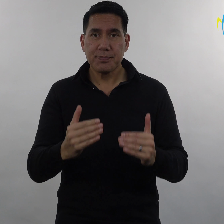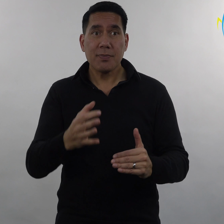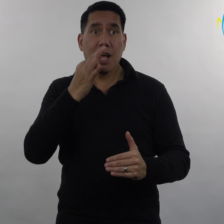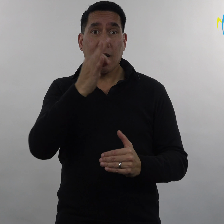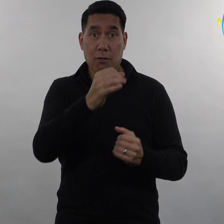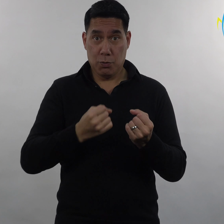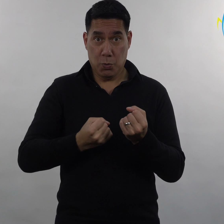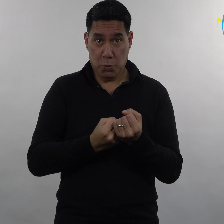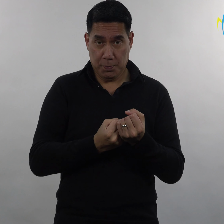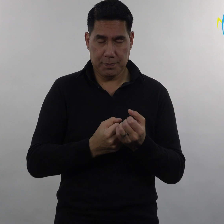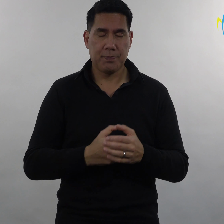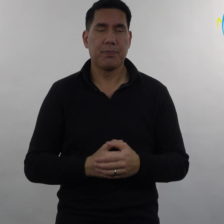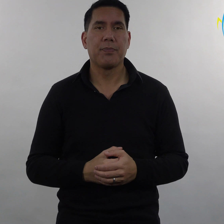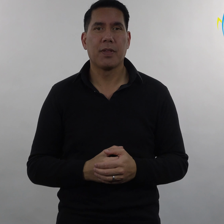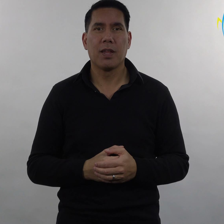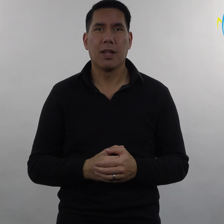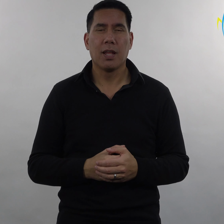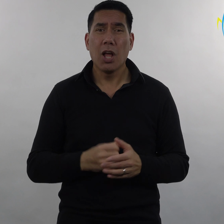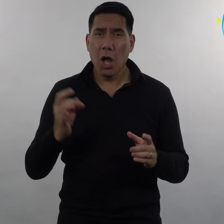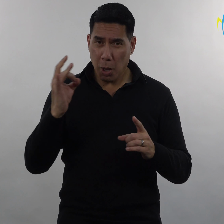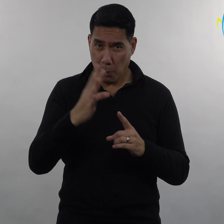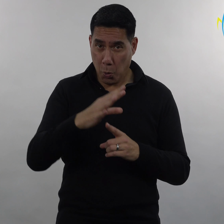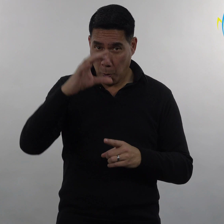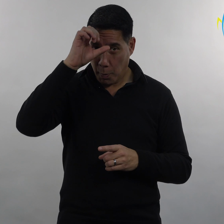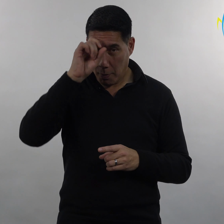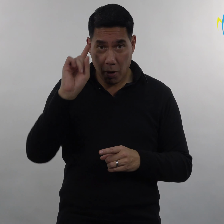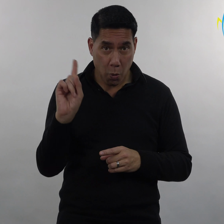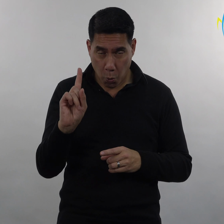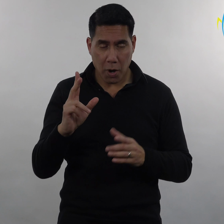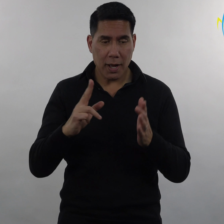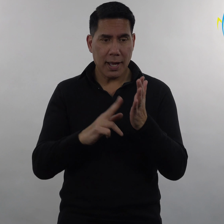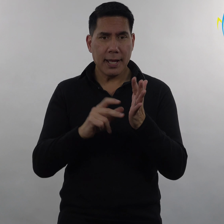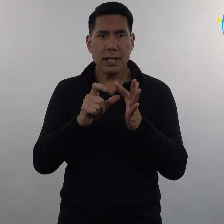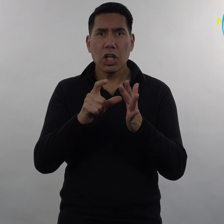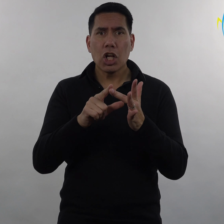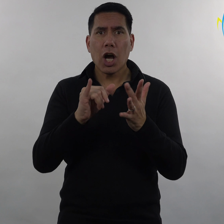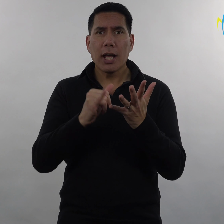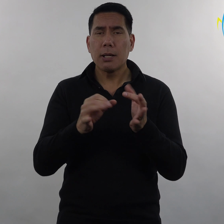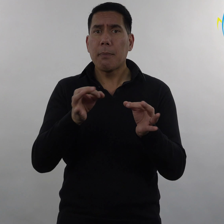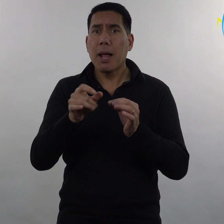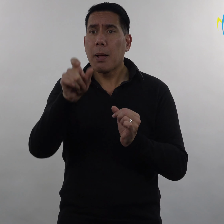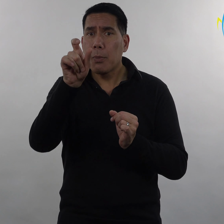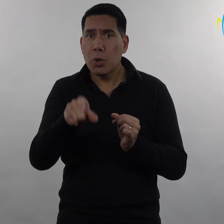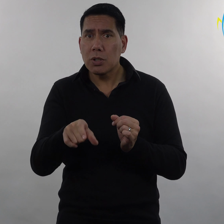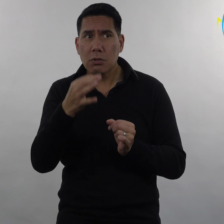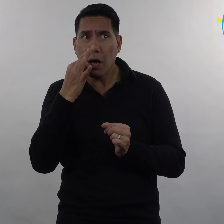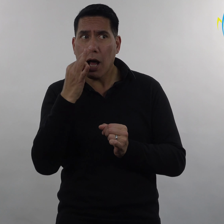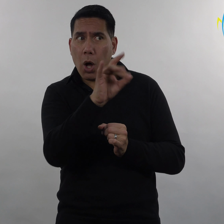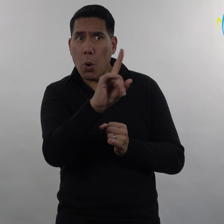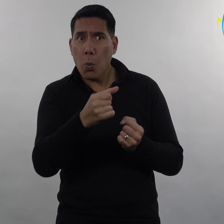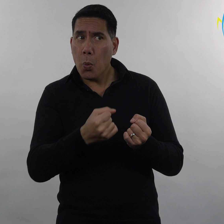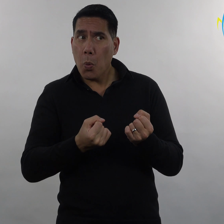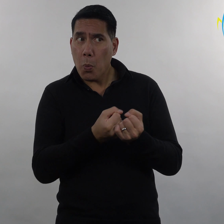Requested supports. It's important to note that your NDIS planner will not necessarily ask you directly what